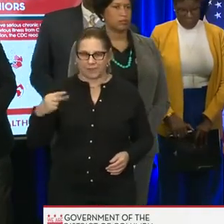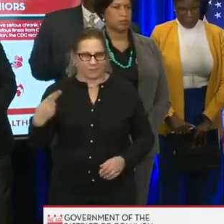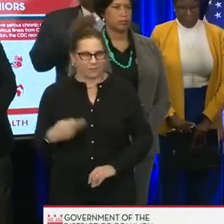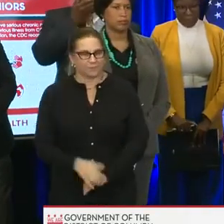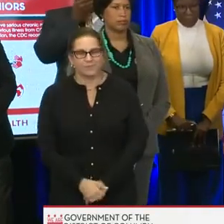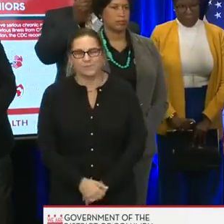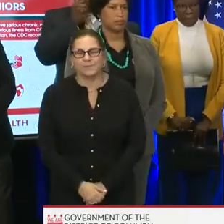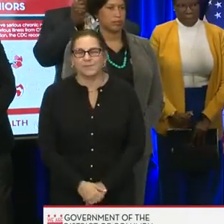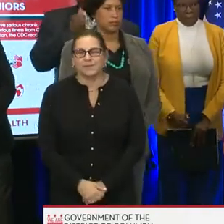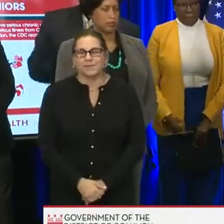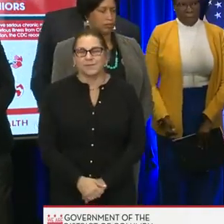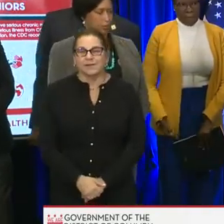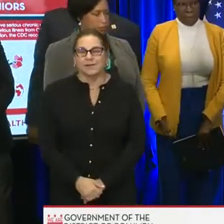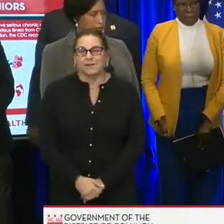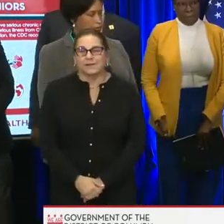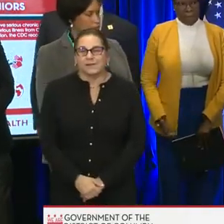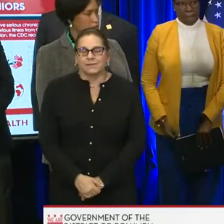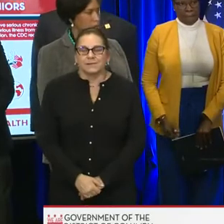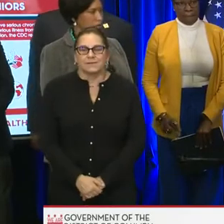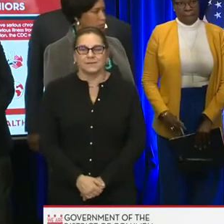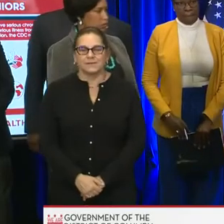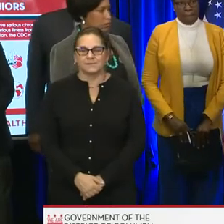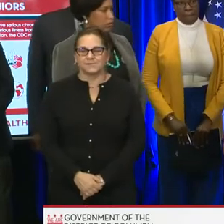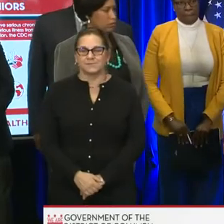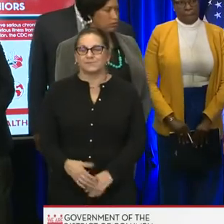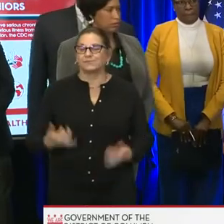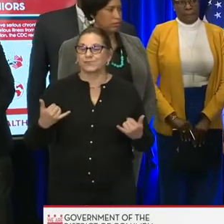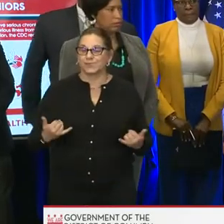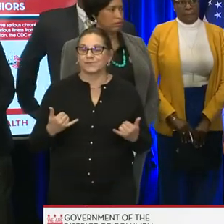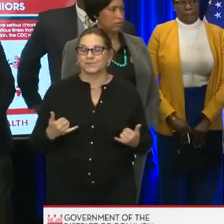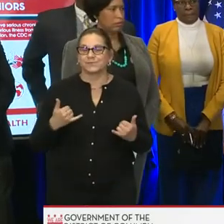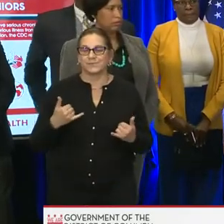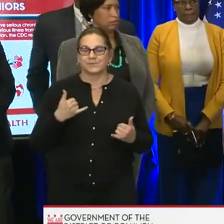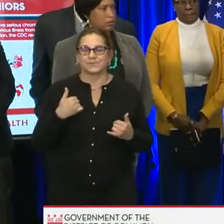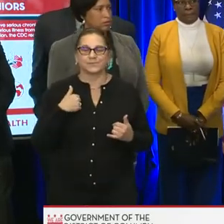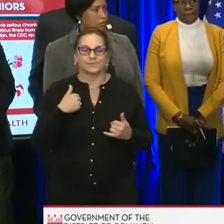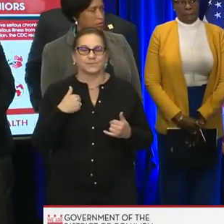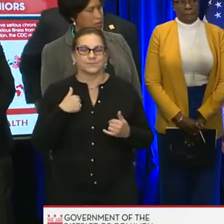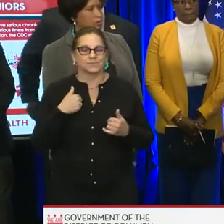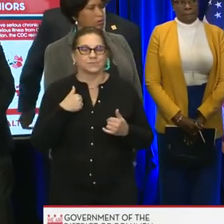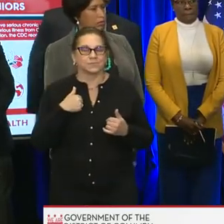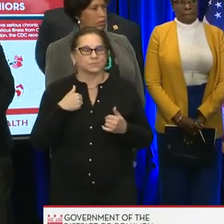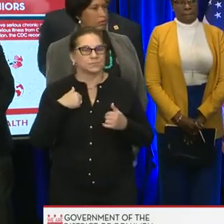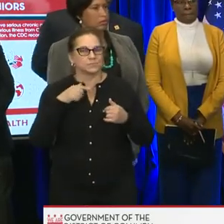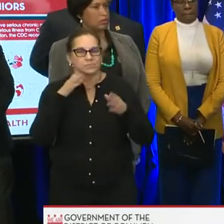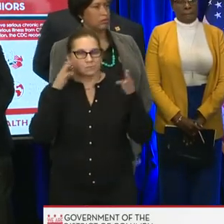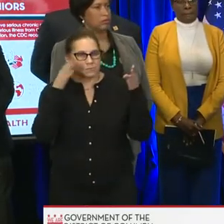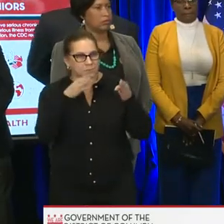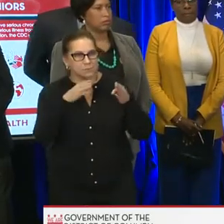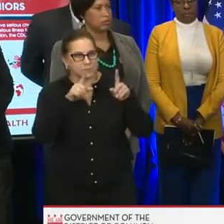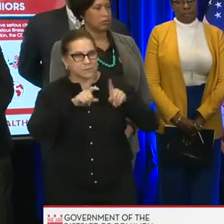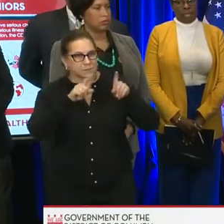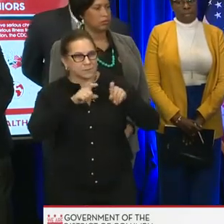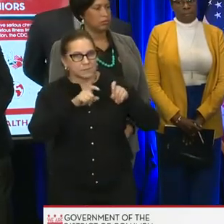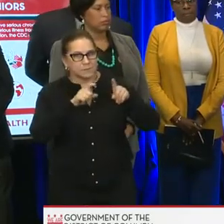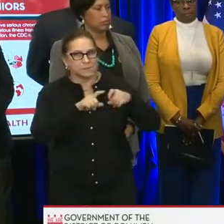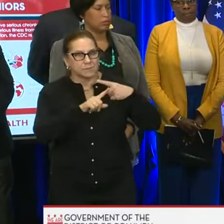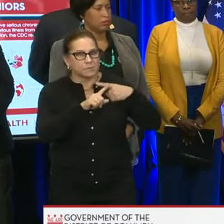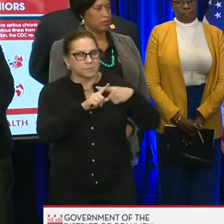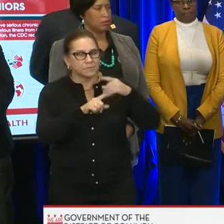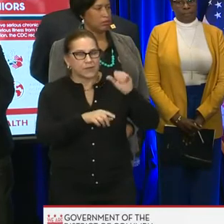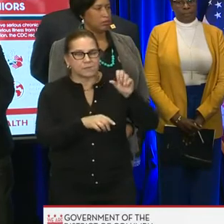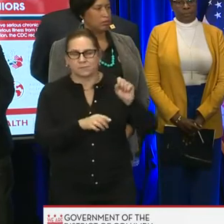time, we have not gathered any more or tested any more positive cases, so we still remained at 10